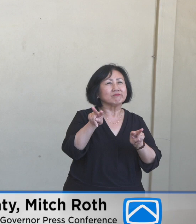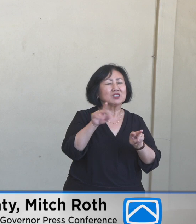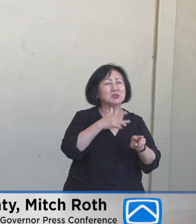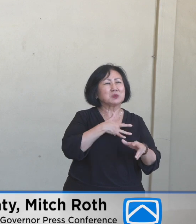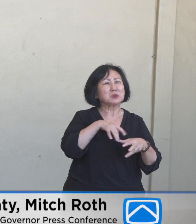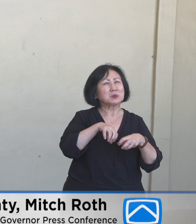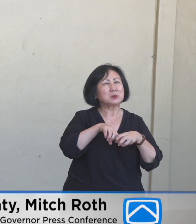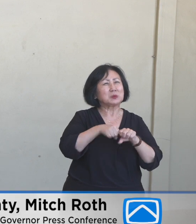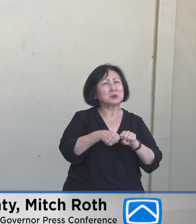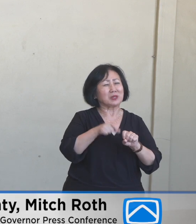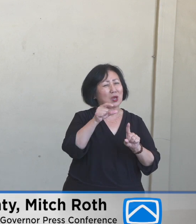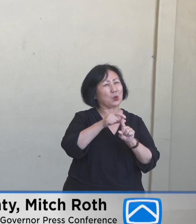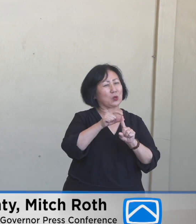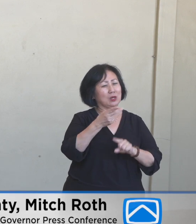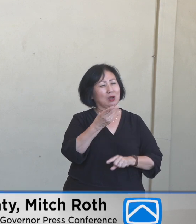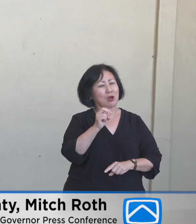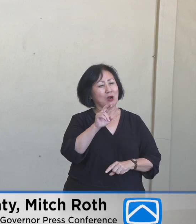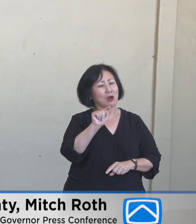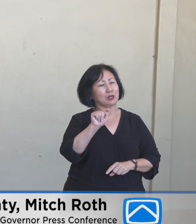heartbreaking, I think is,